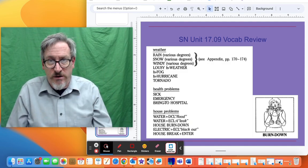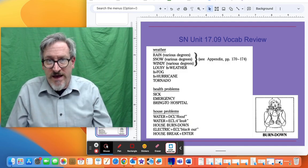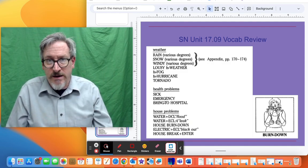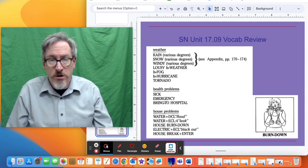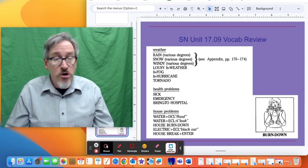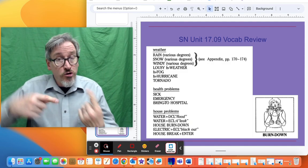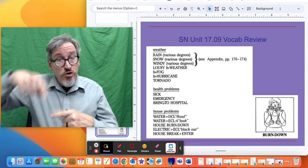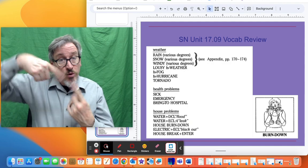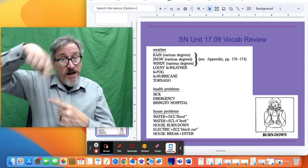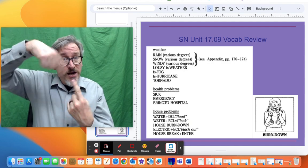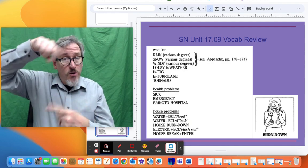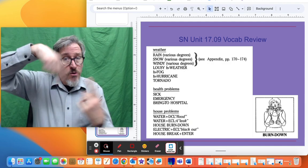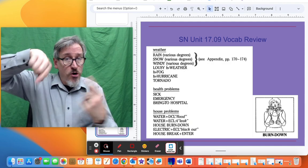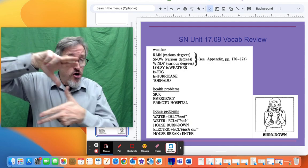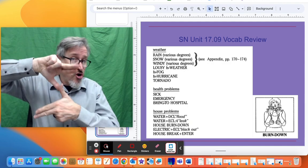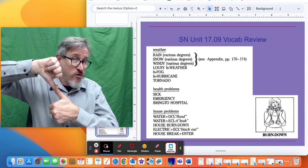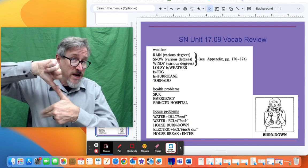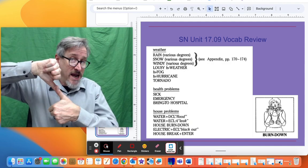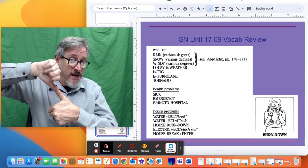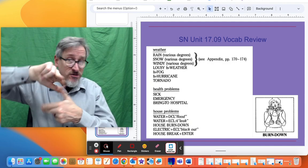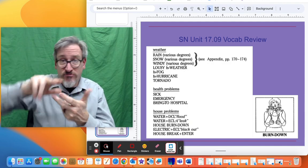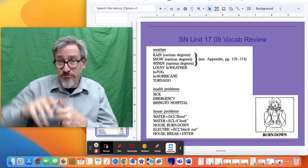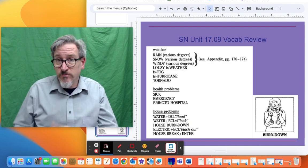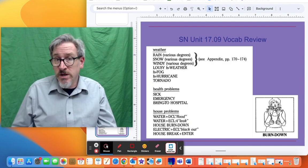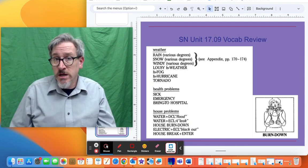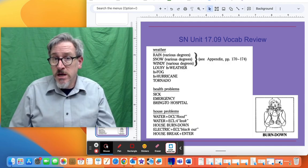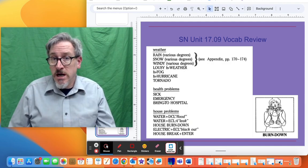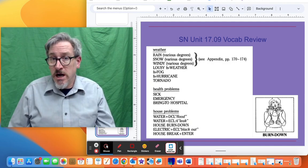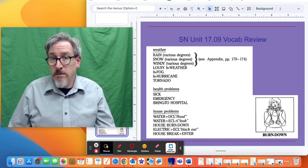all that. Tornado, hurricane,